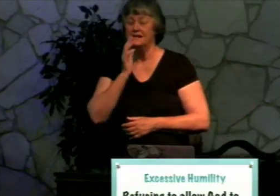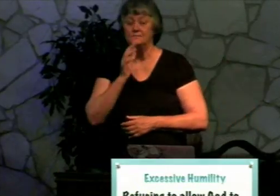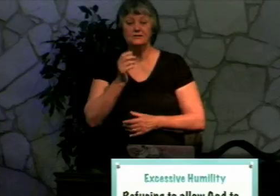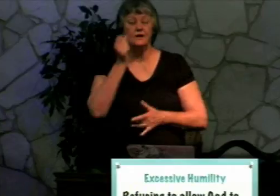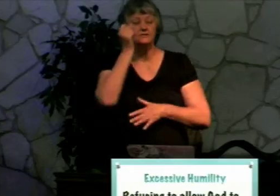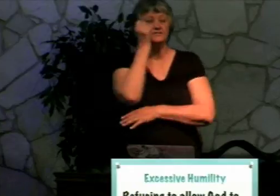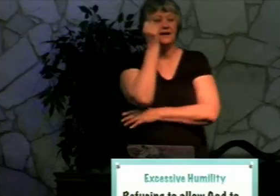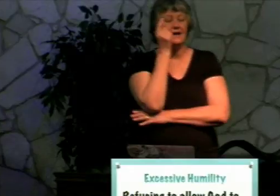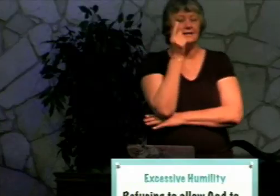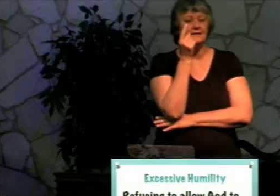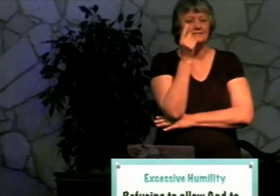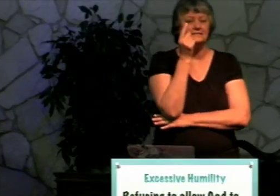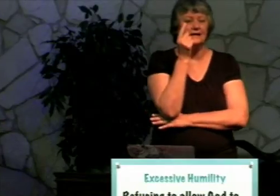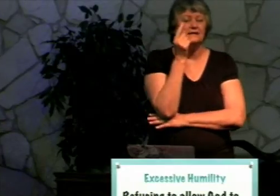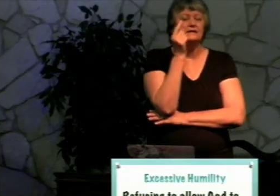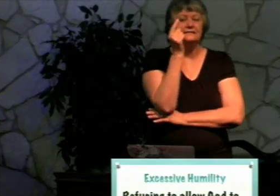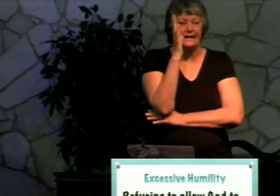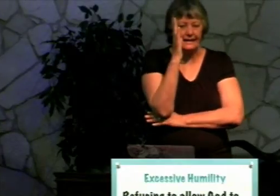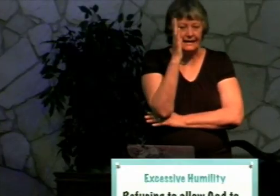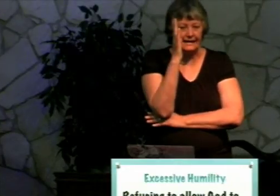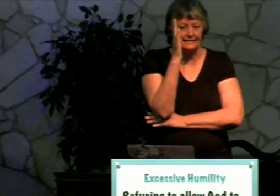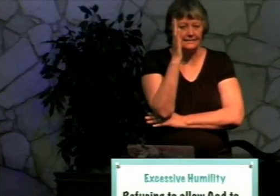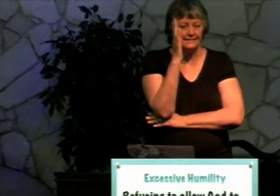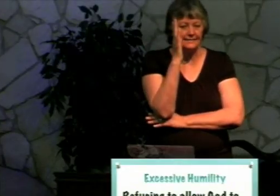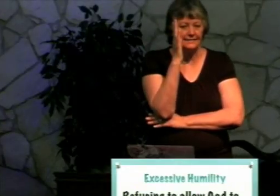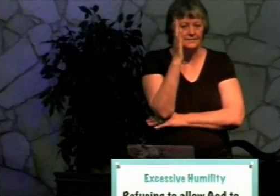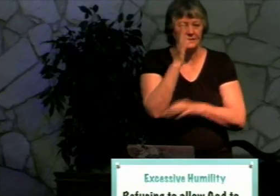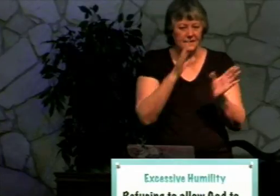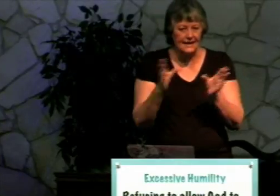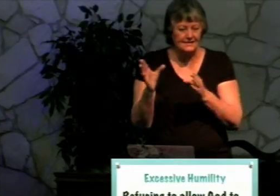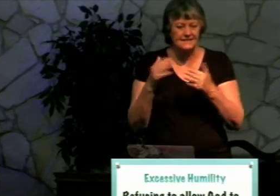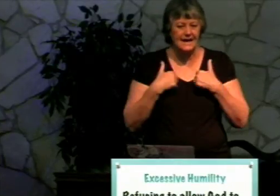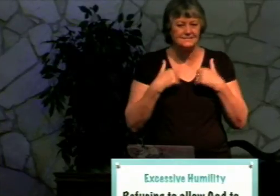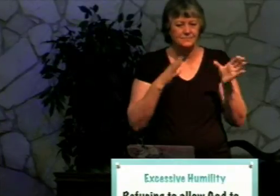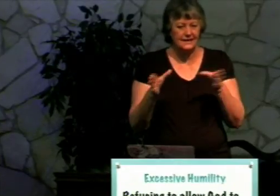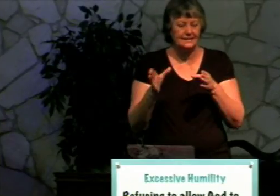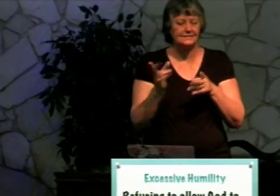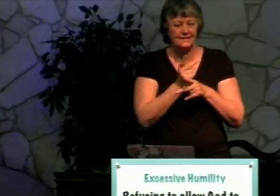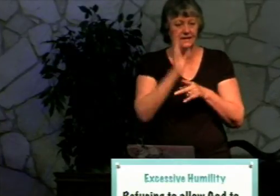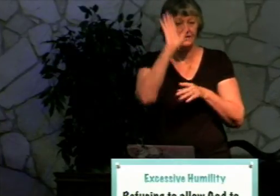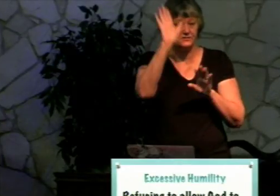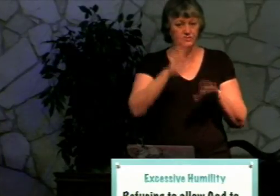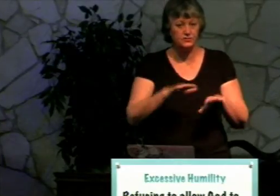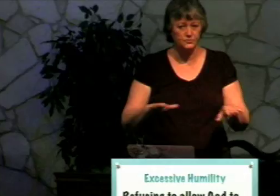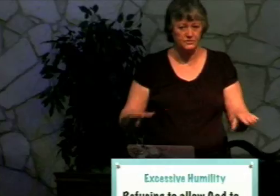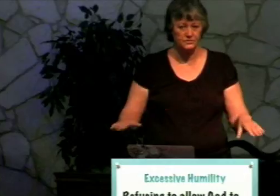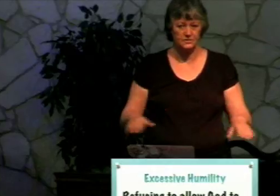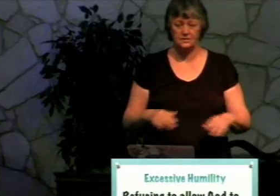But you understand, it's like God plans, has a plan to take care of his children.